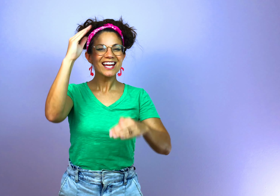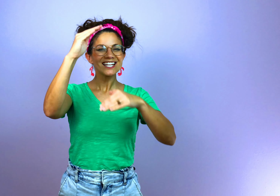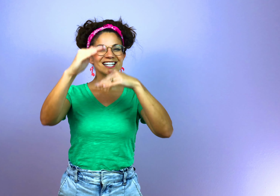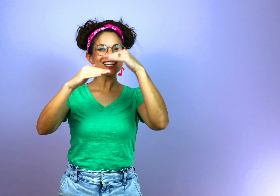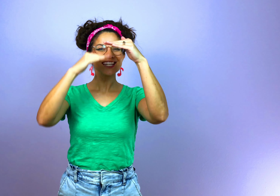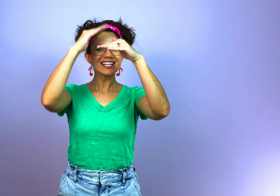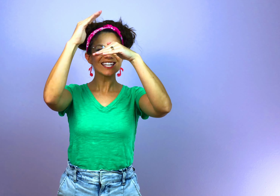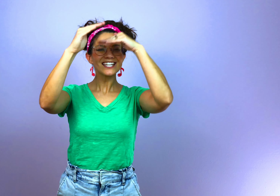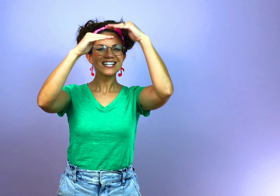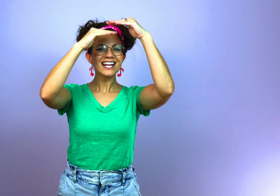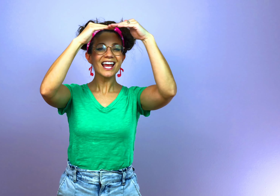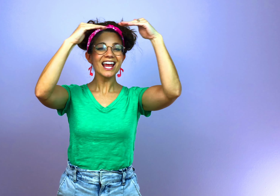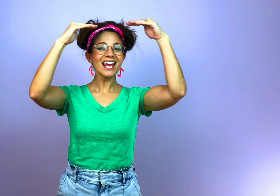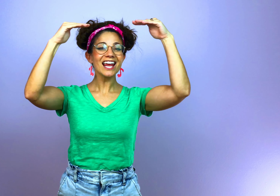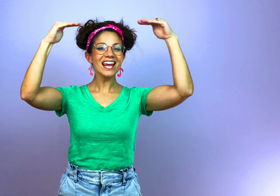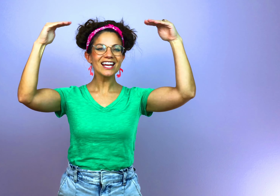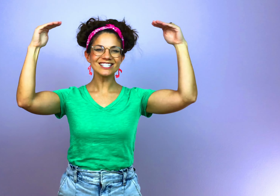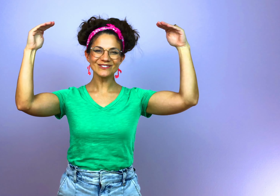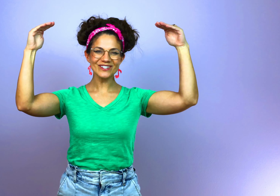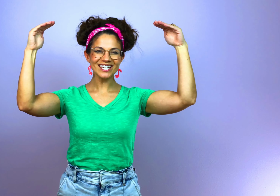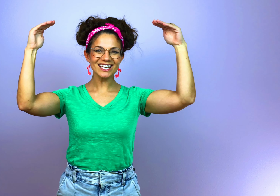in heaven